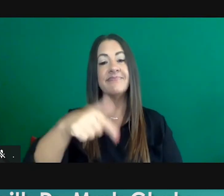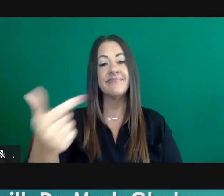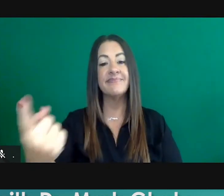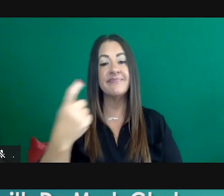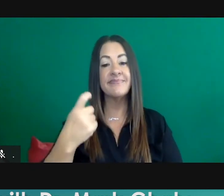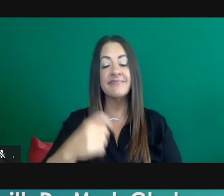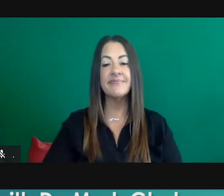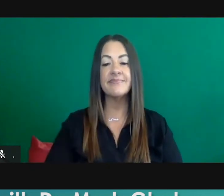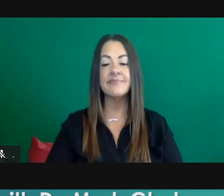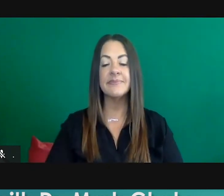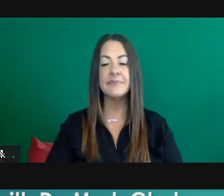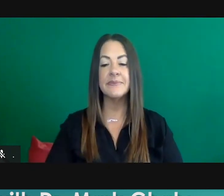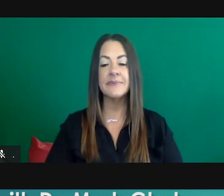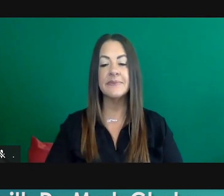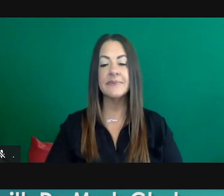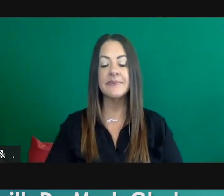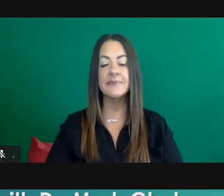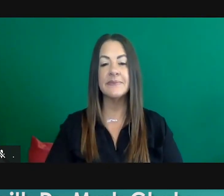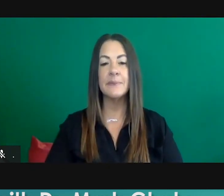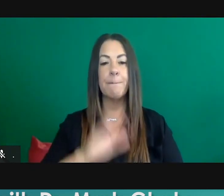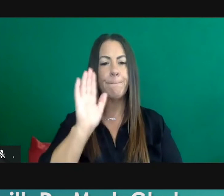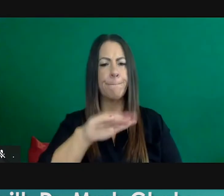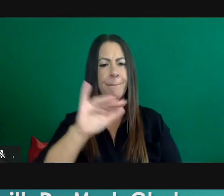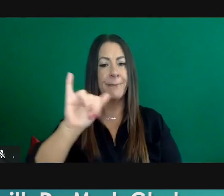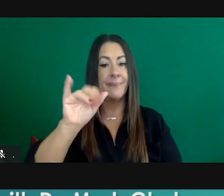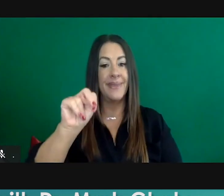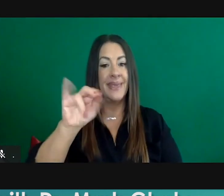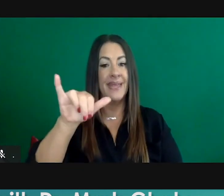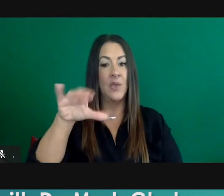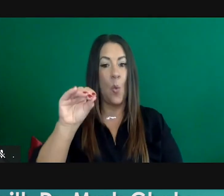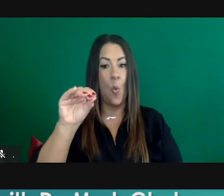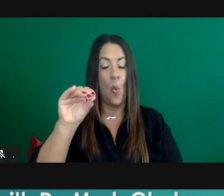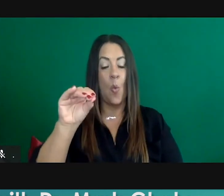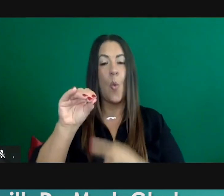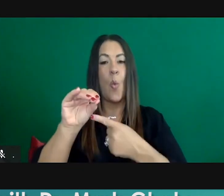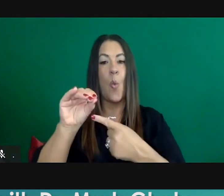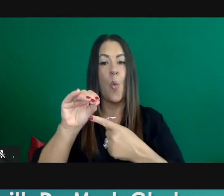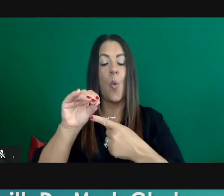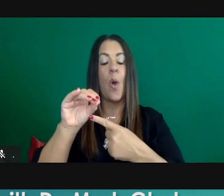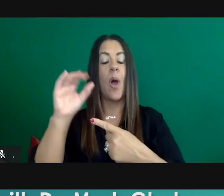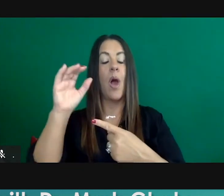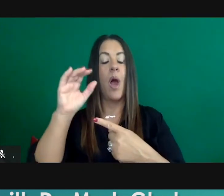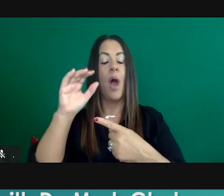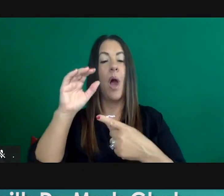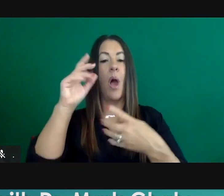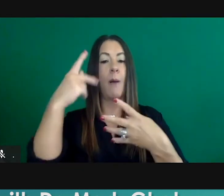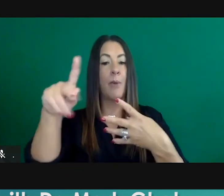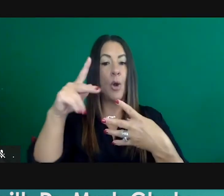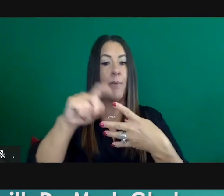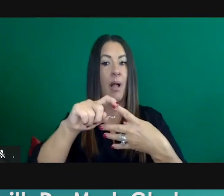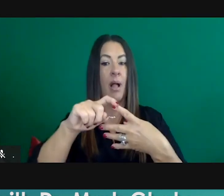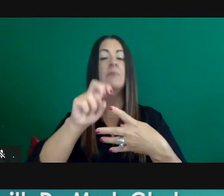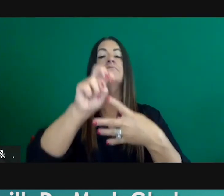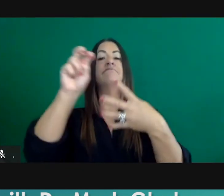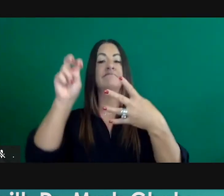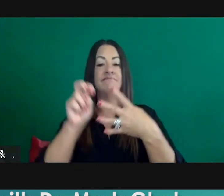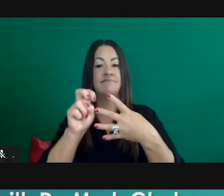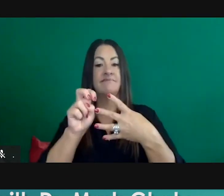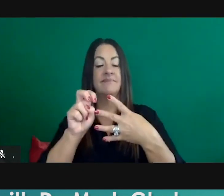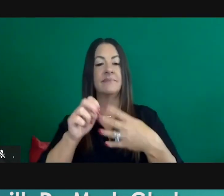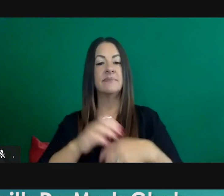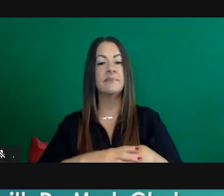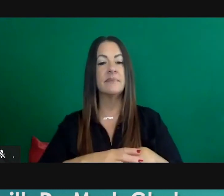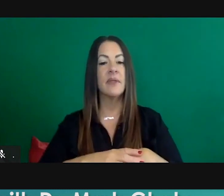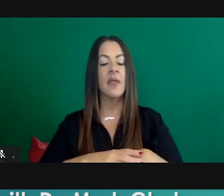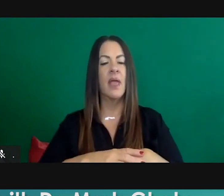Thank you so much. San Diego County was the first large county to move out of the purple tier. But while the state figures are falling, San Diego's